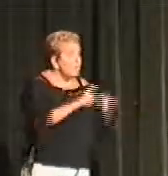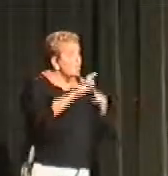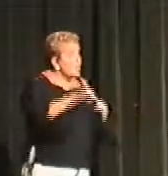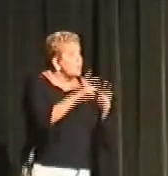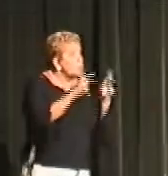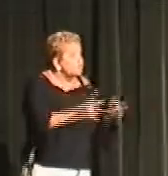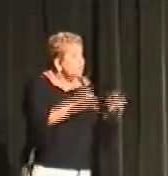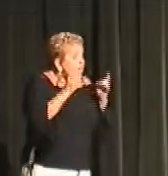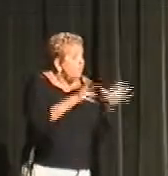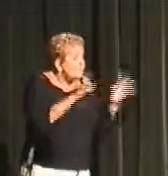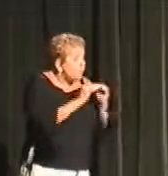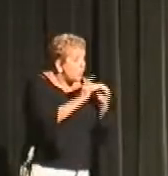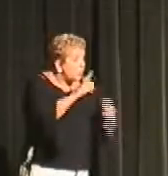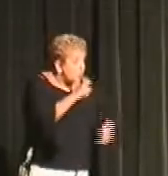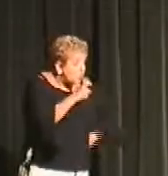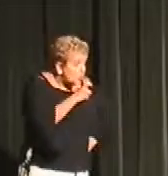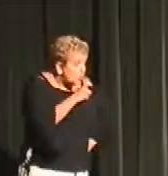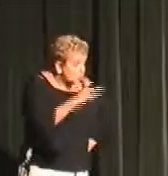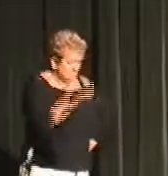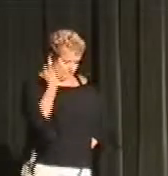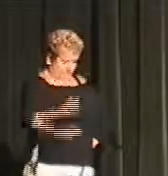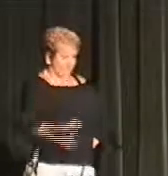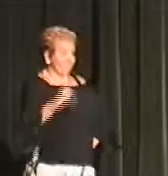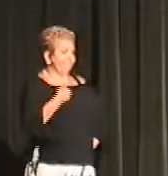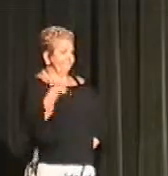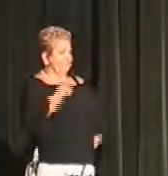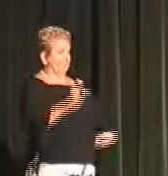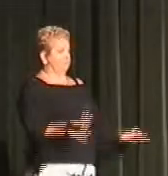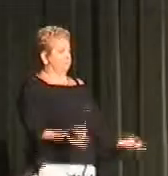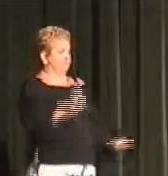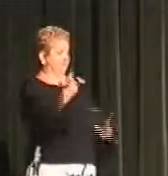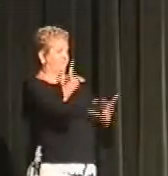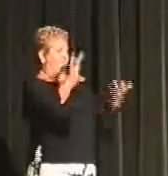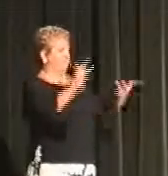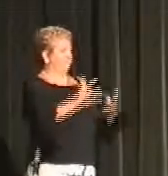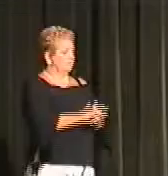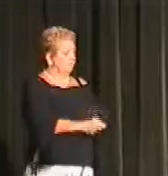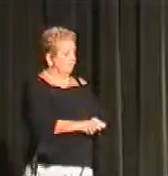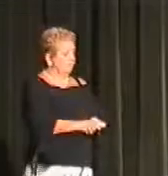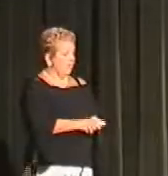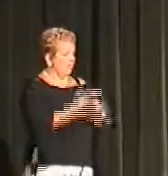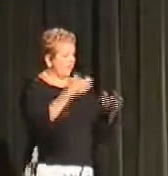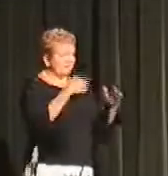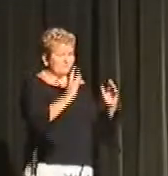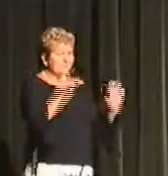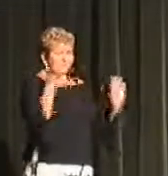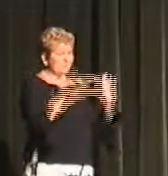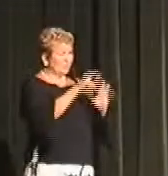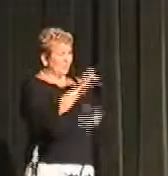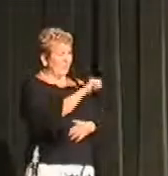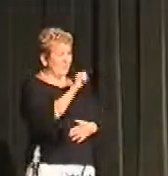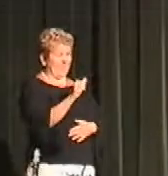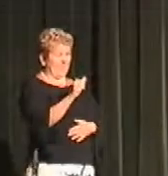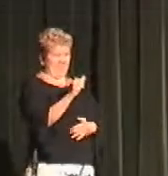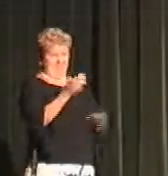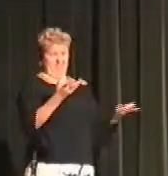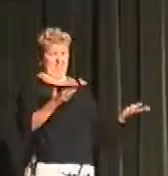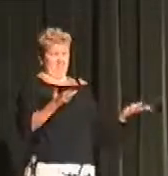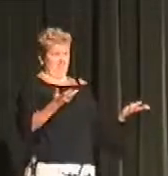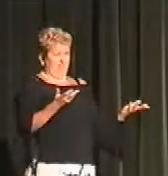was me. You know, and I just couldn't even imagine coming into Alcoholics Anonymous, an organization that was allowing my mother to belong